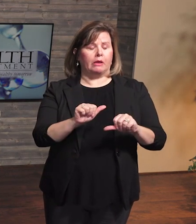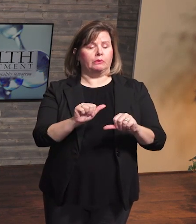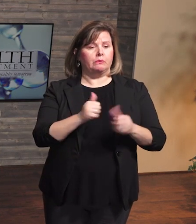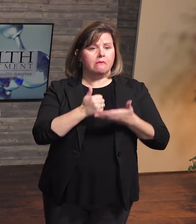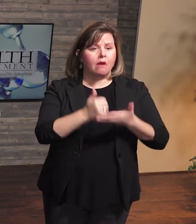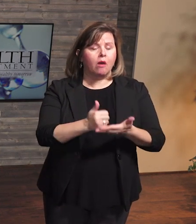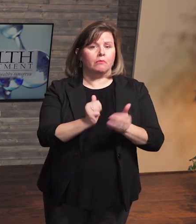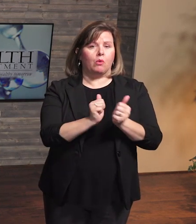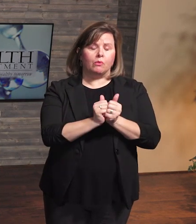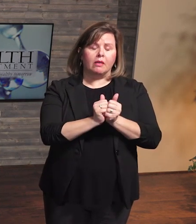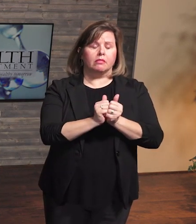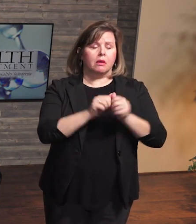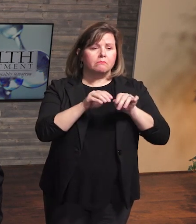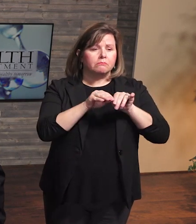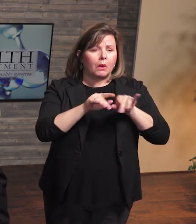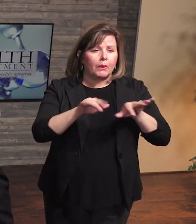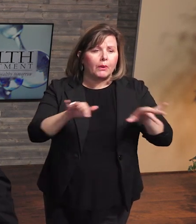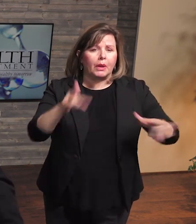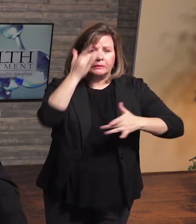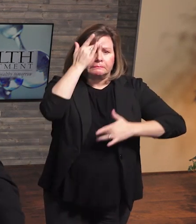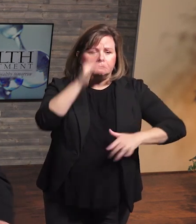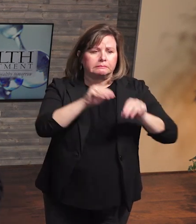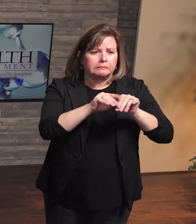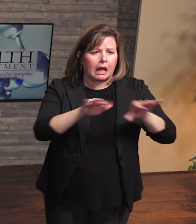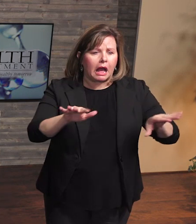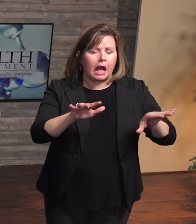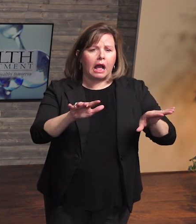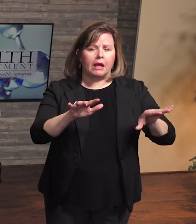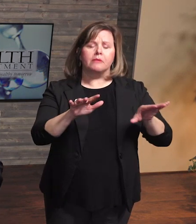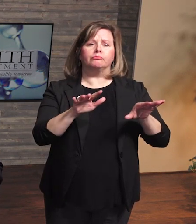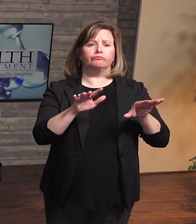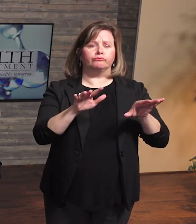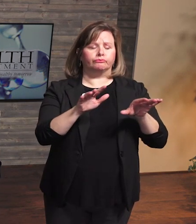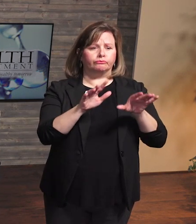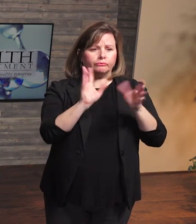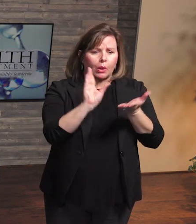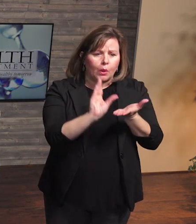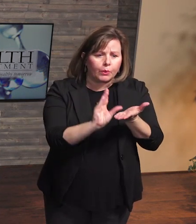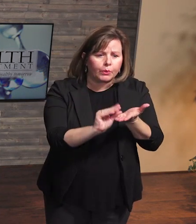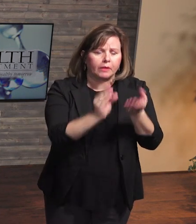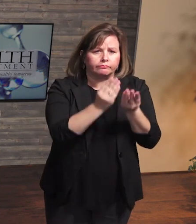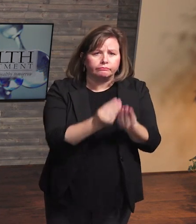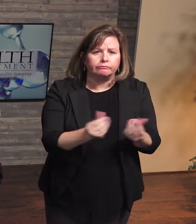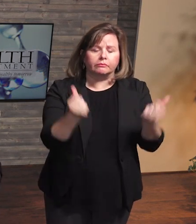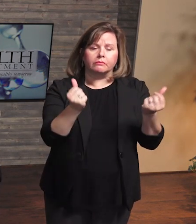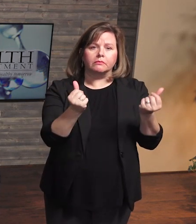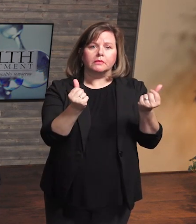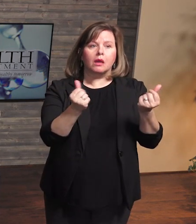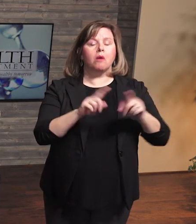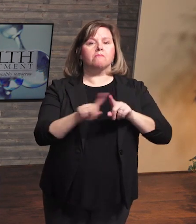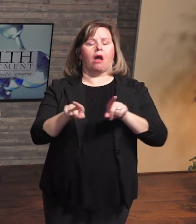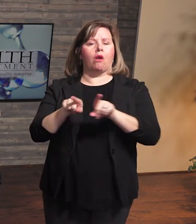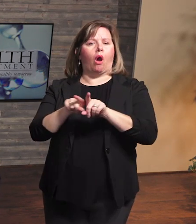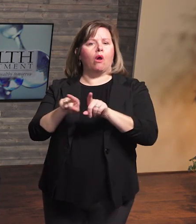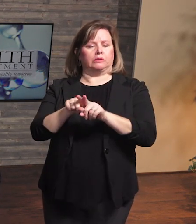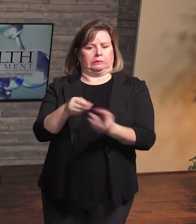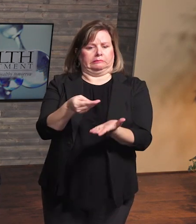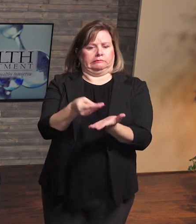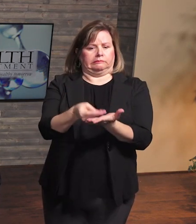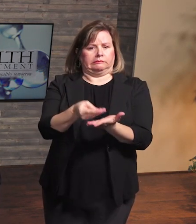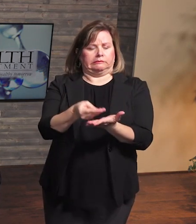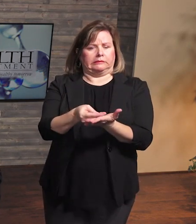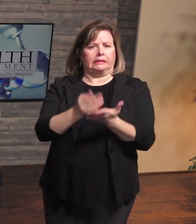curve of COVID-19, we're also very mindful that it's important that we don't break the economic curve of the country, because that has public